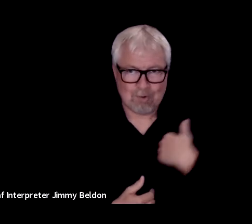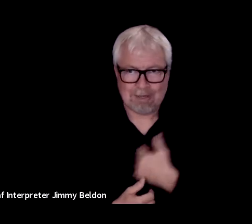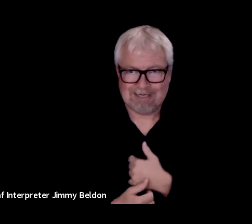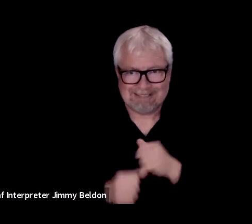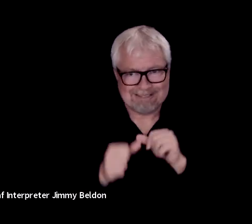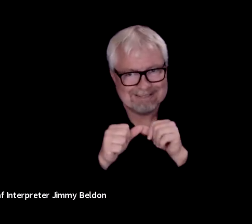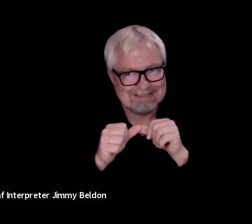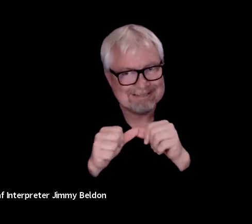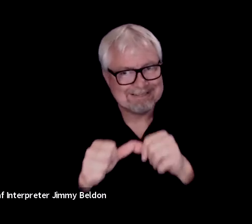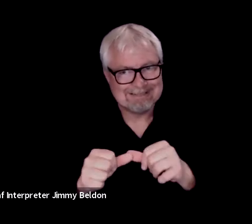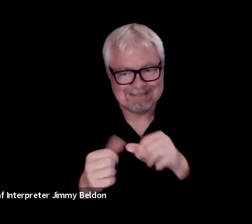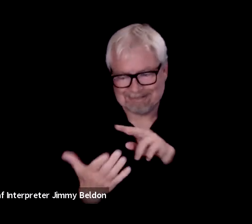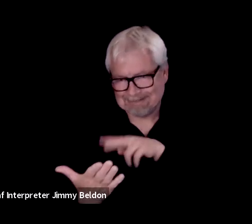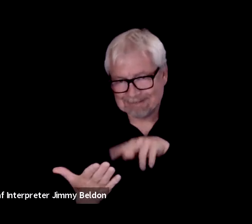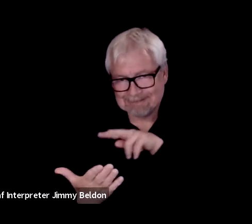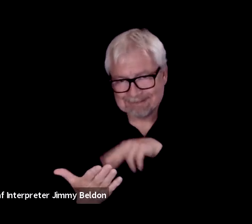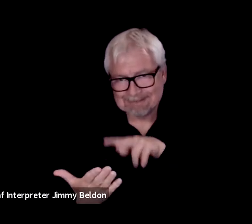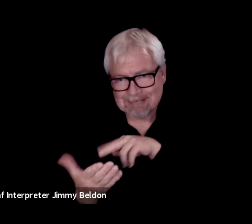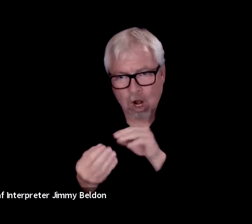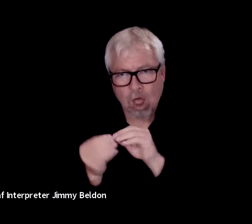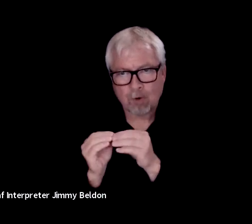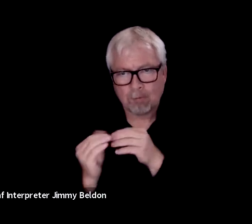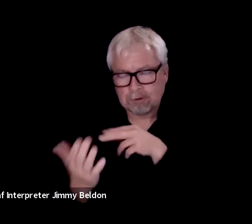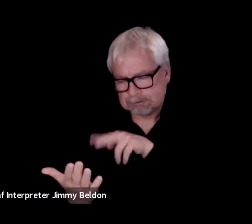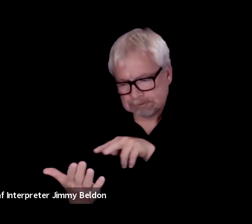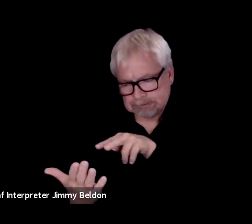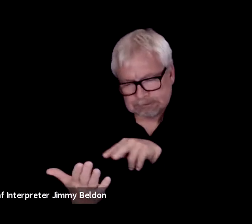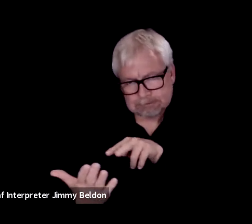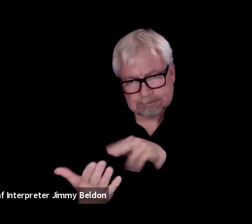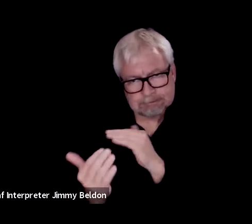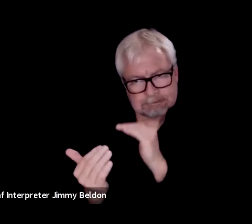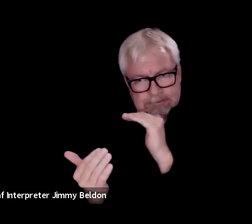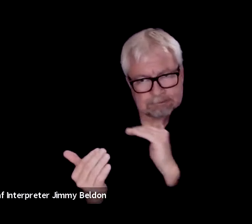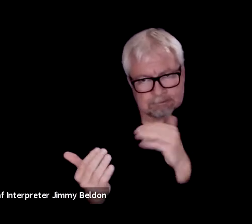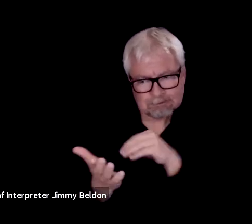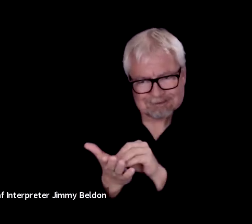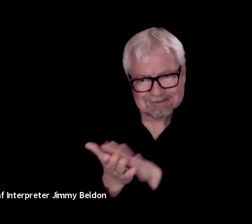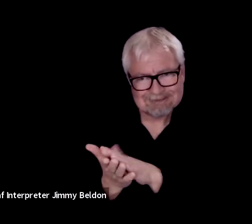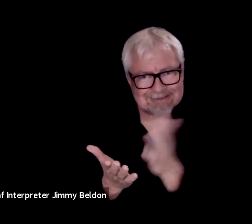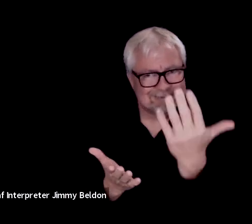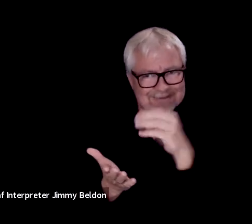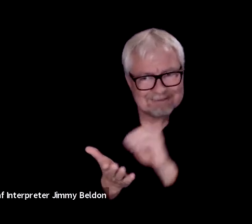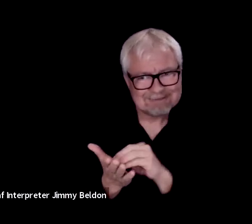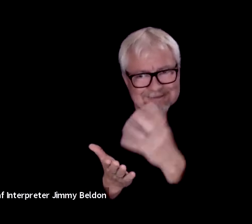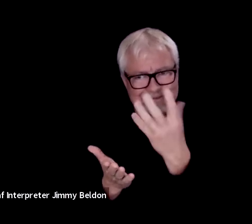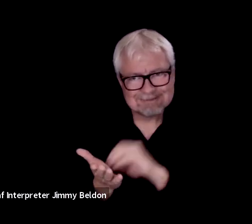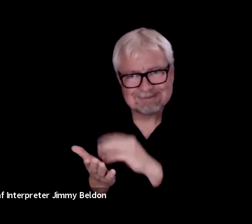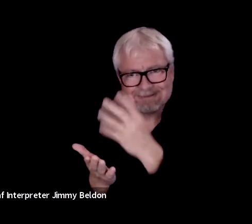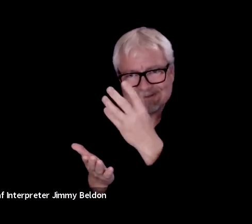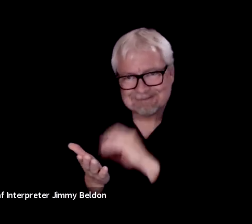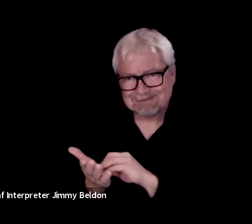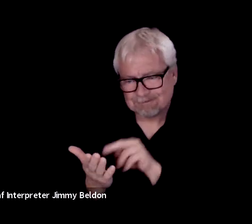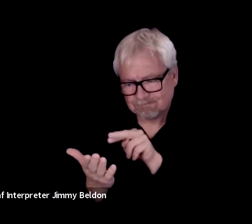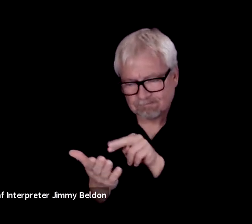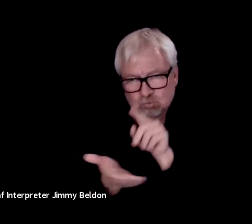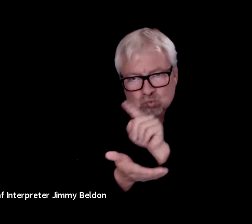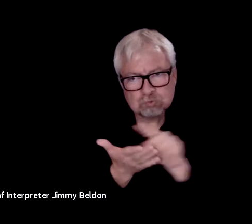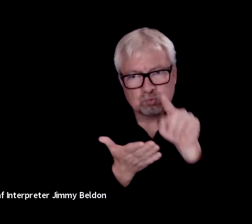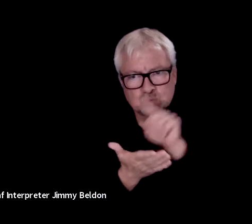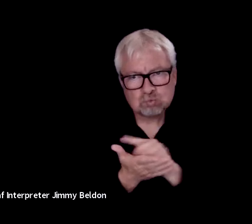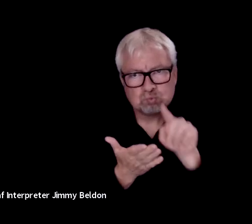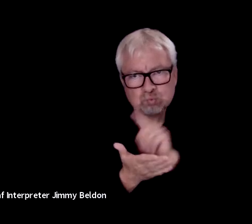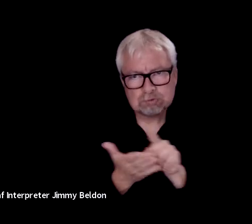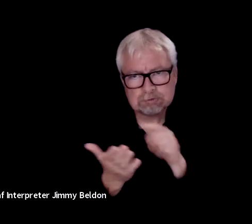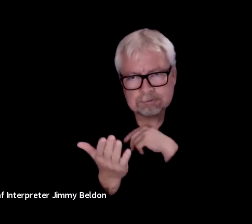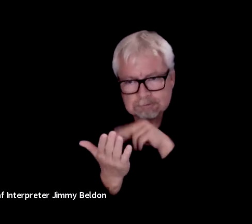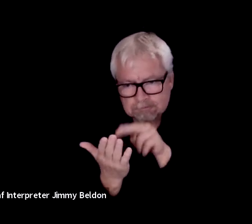we tend to be focusing more these days on the week-to-week comparisons or 2 week to 2 week comparisons rather than the